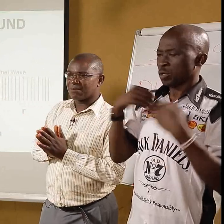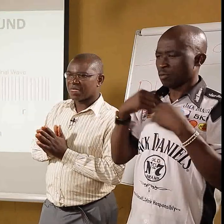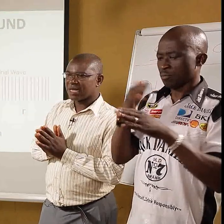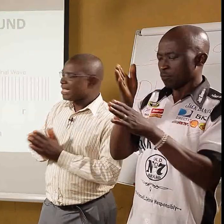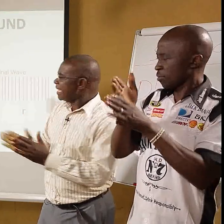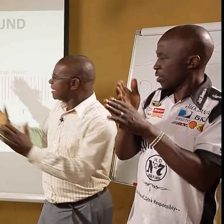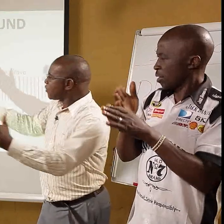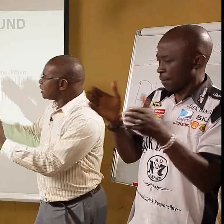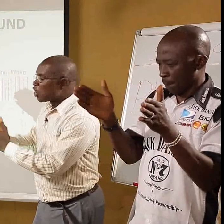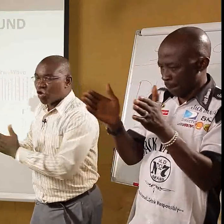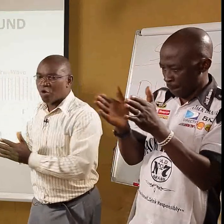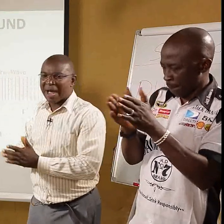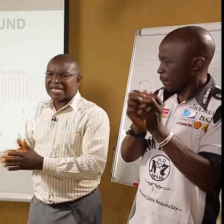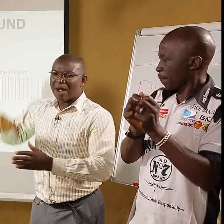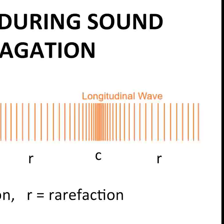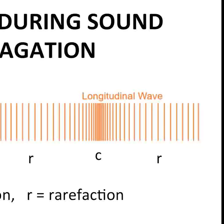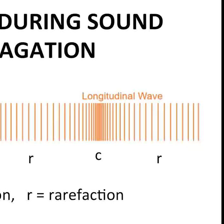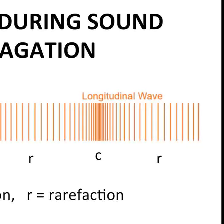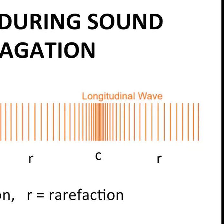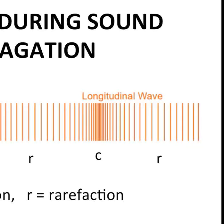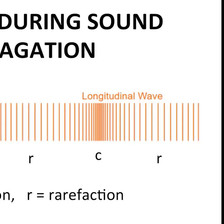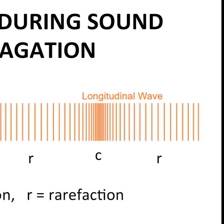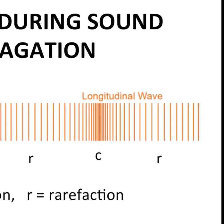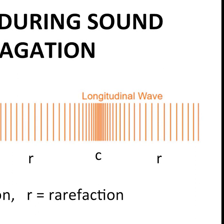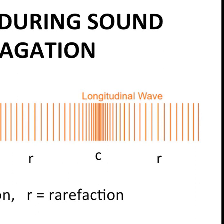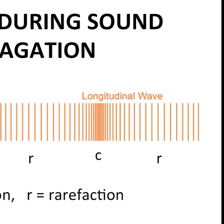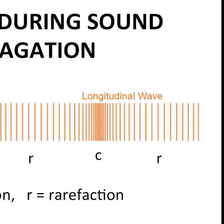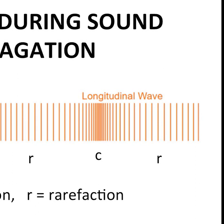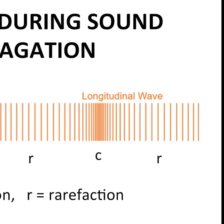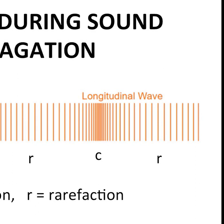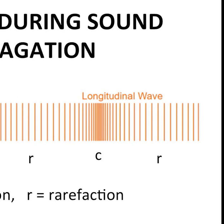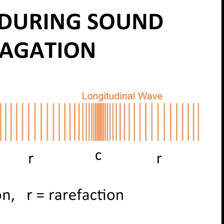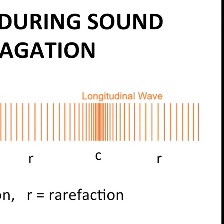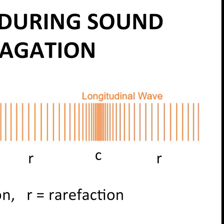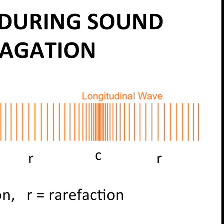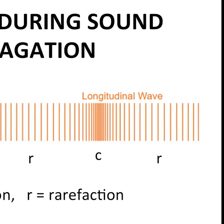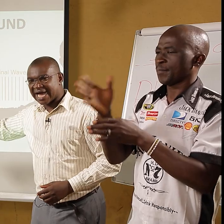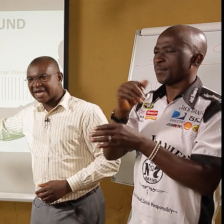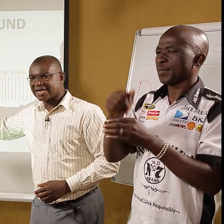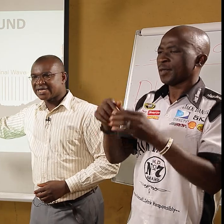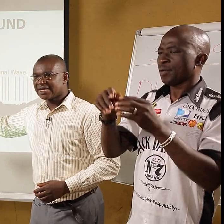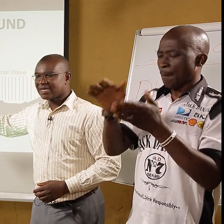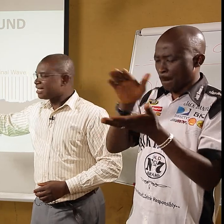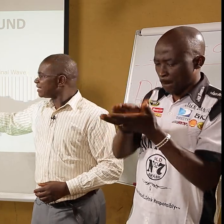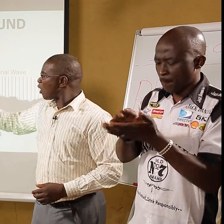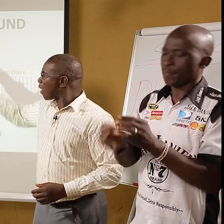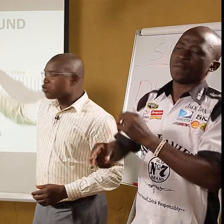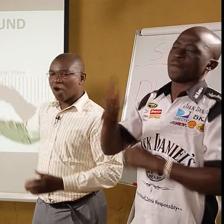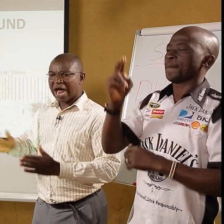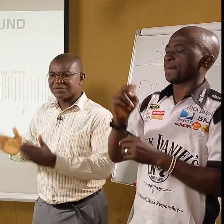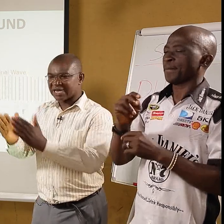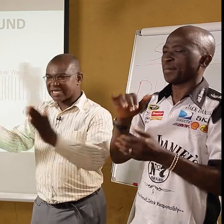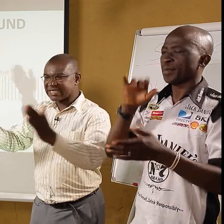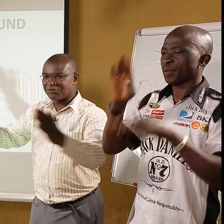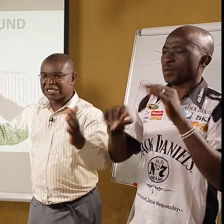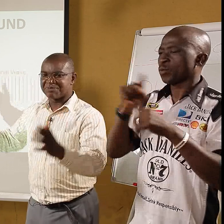together, the region occupied, there are more lines within a short place. So the density is higher than where you